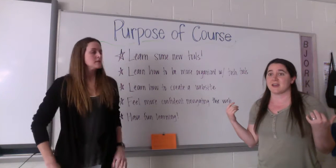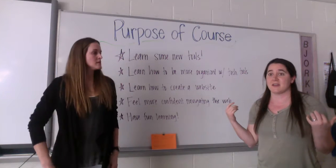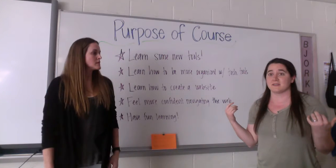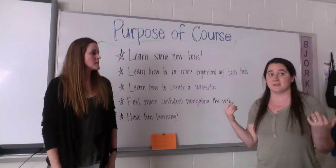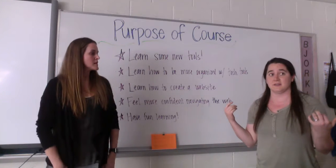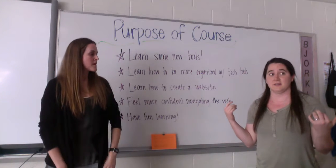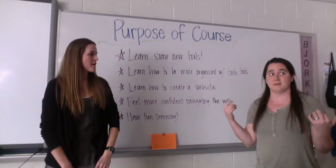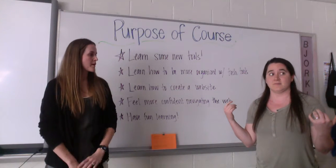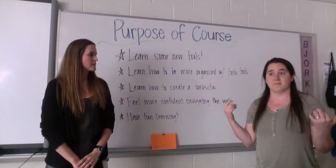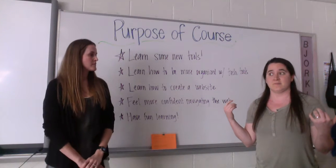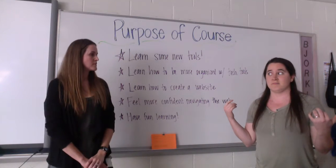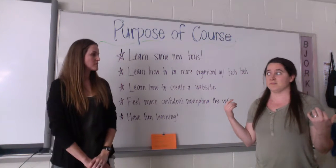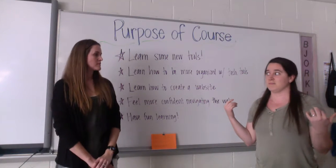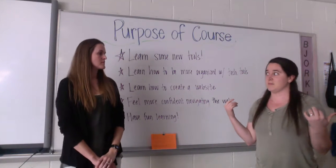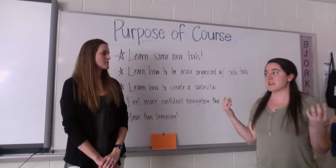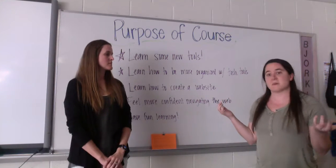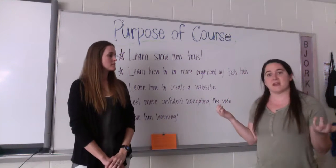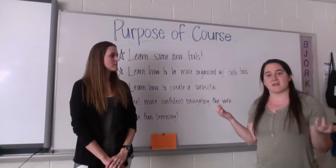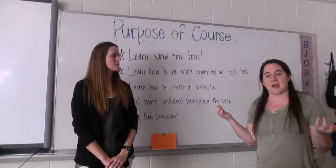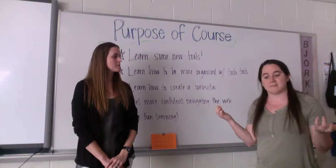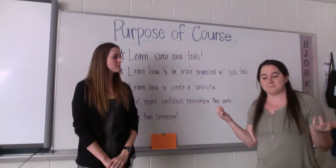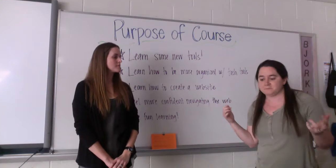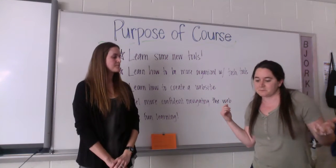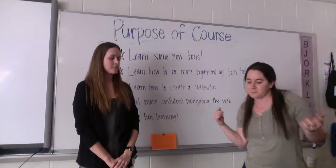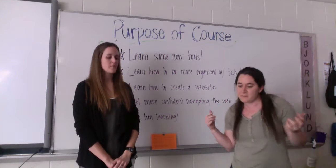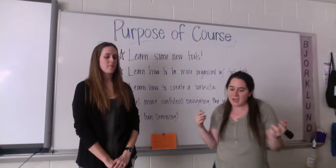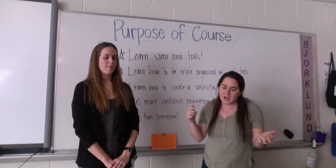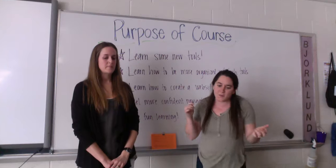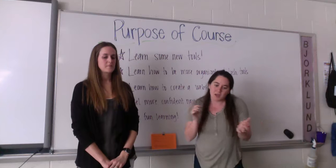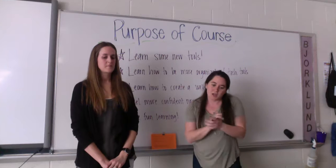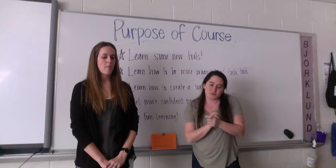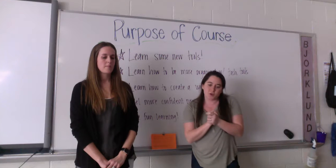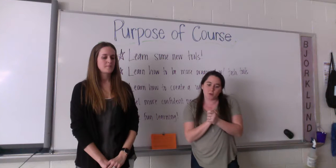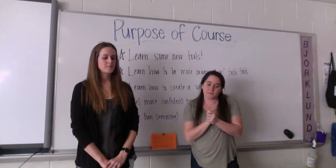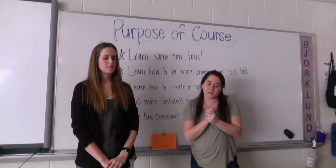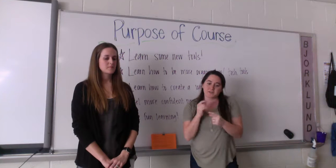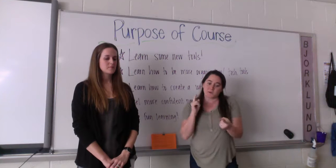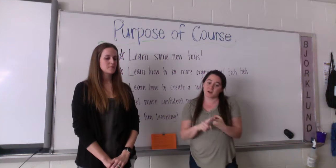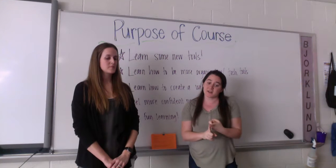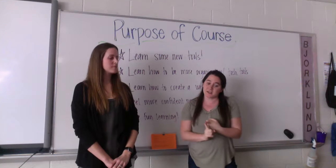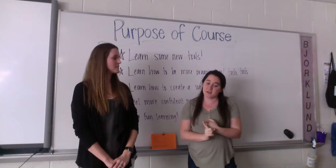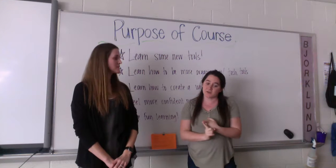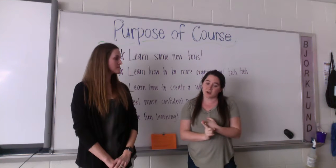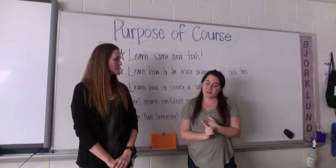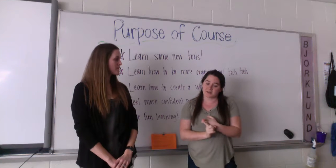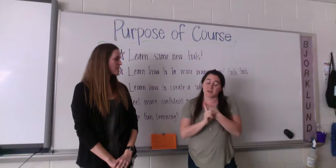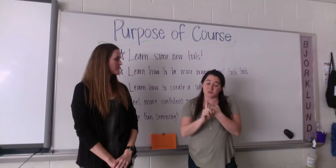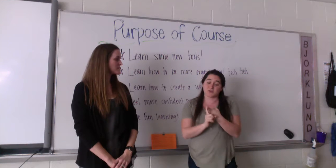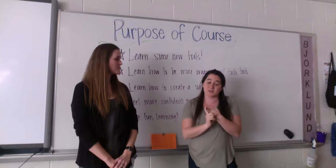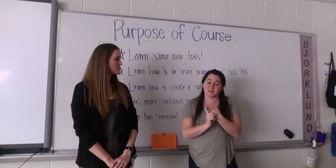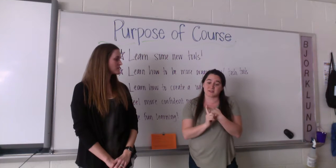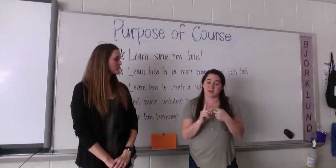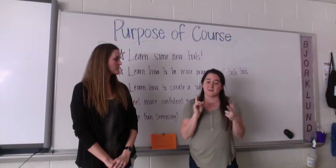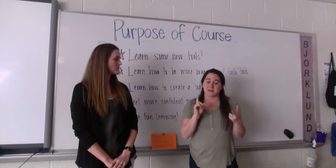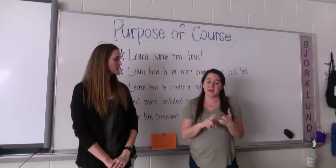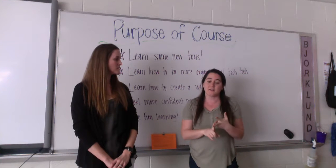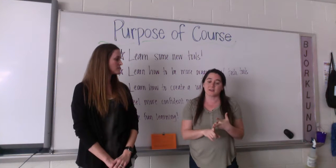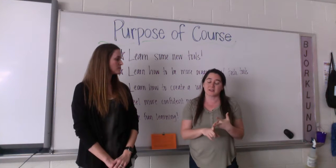and expand that. So first we wanted to introduce ourselves, kind of